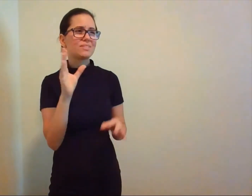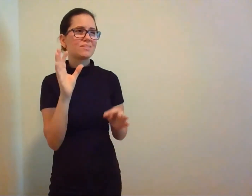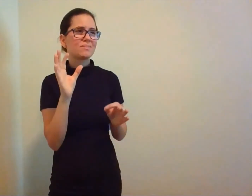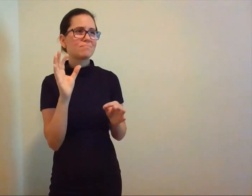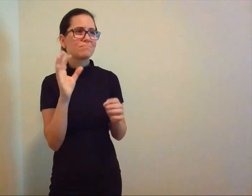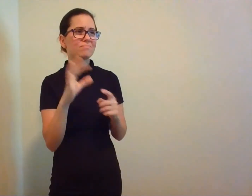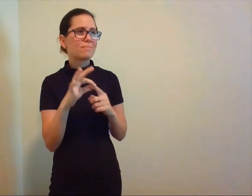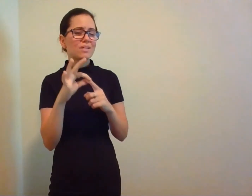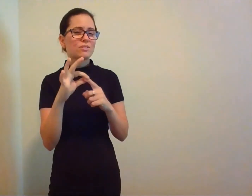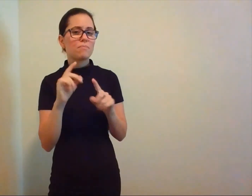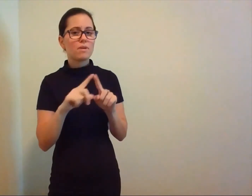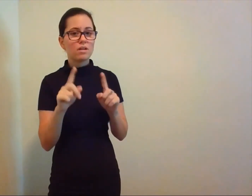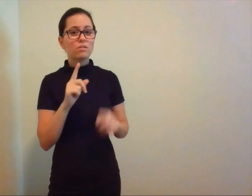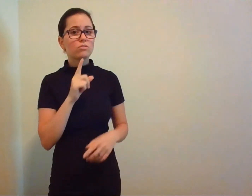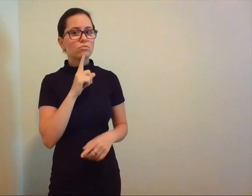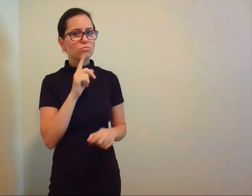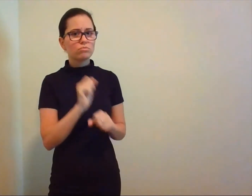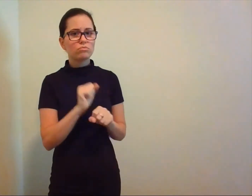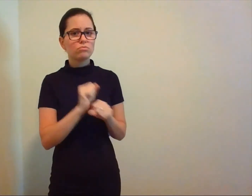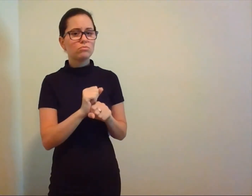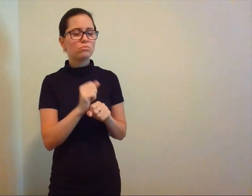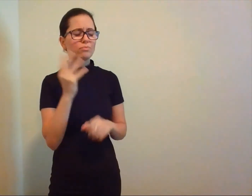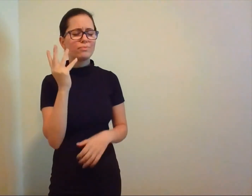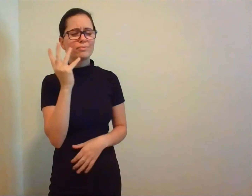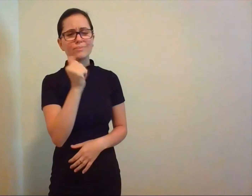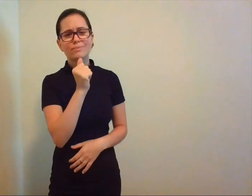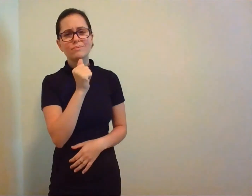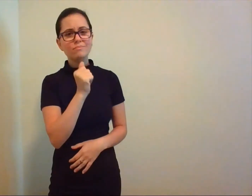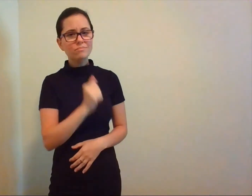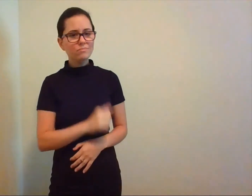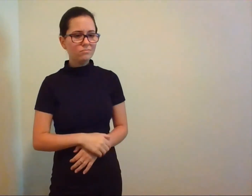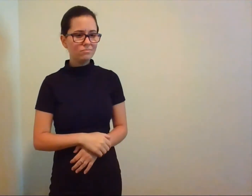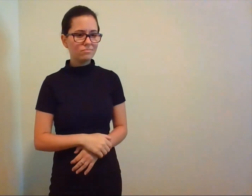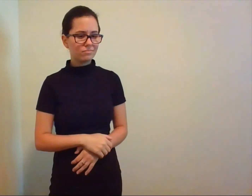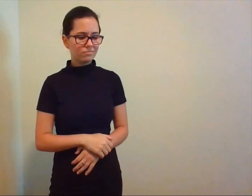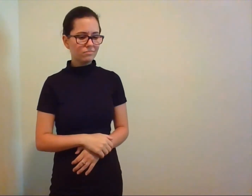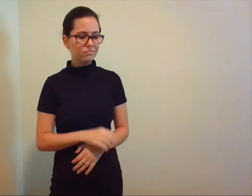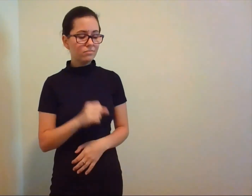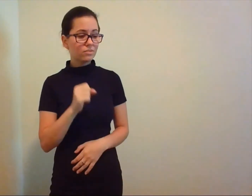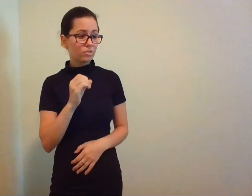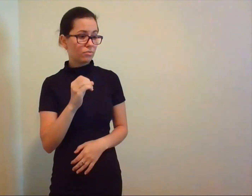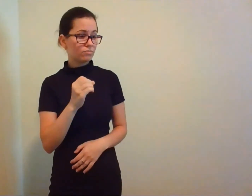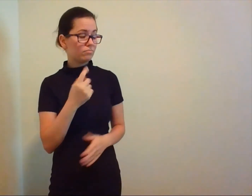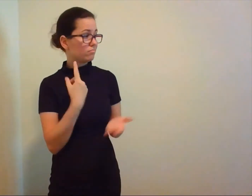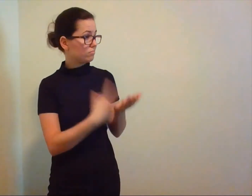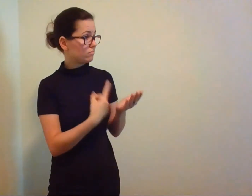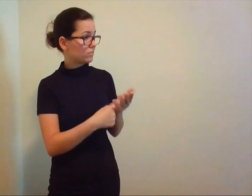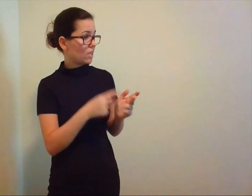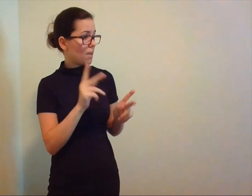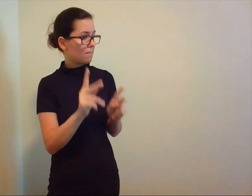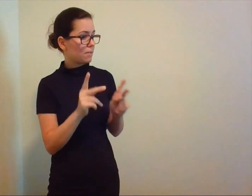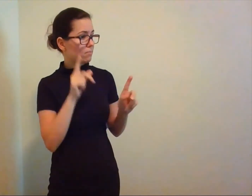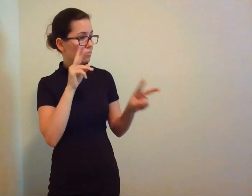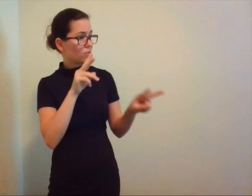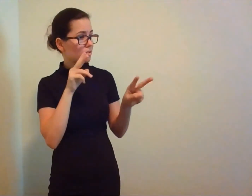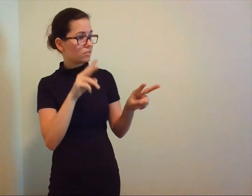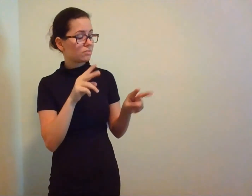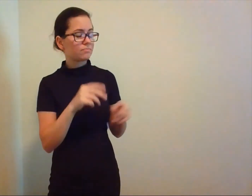then you talk about people watching. All of a sudden, this bodybuilder dude,